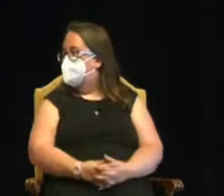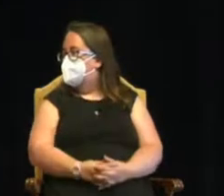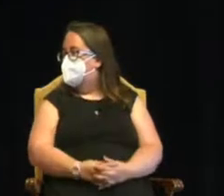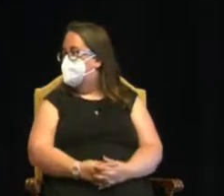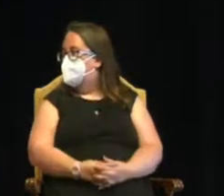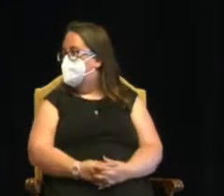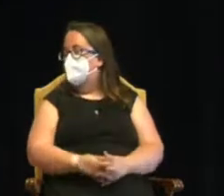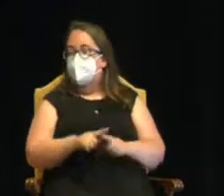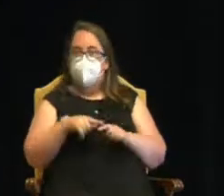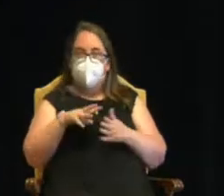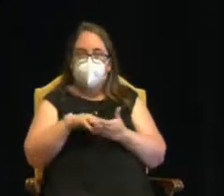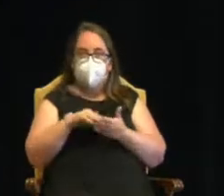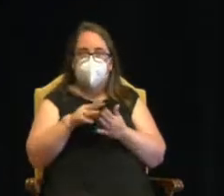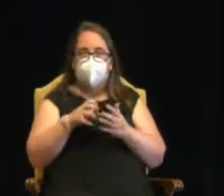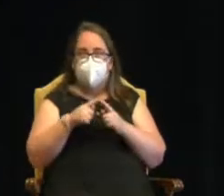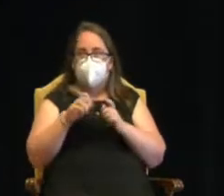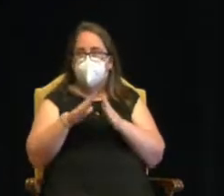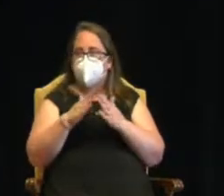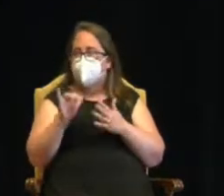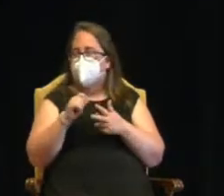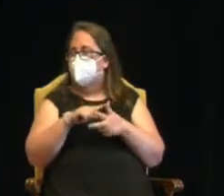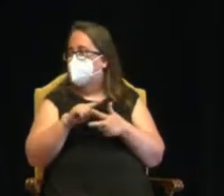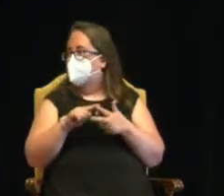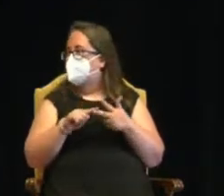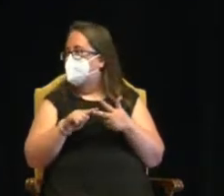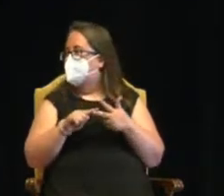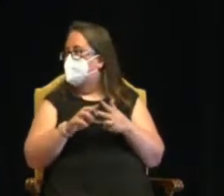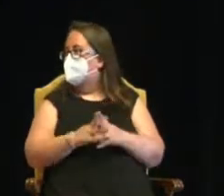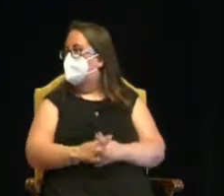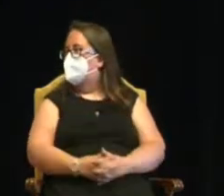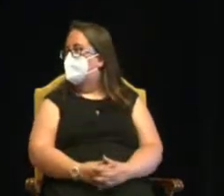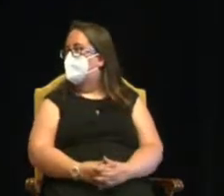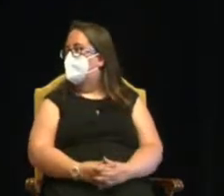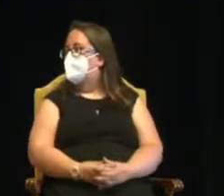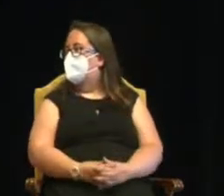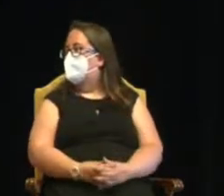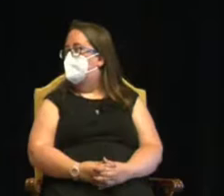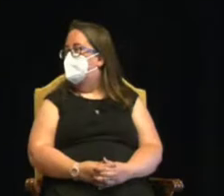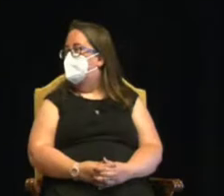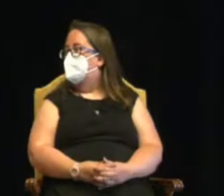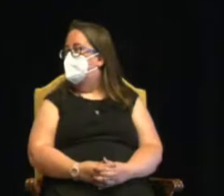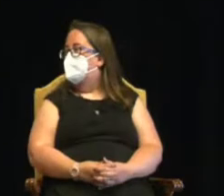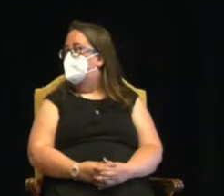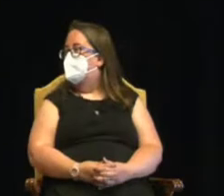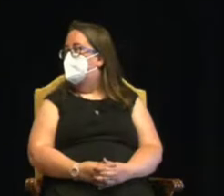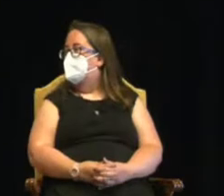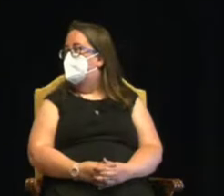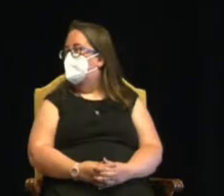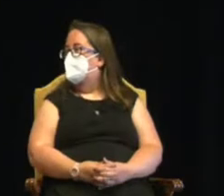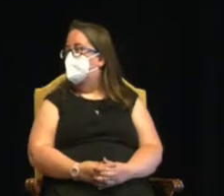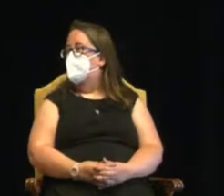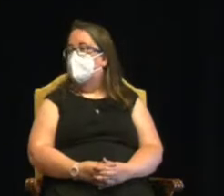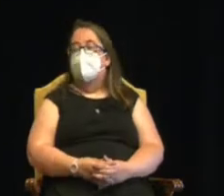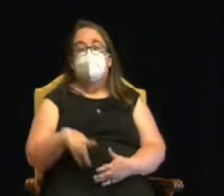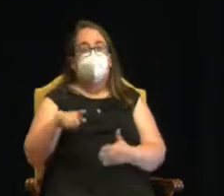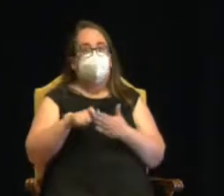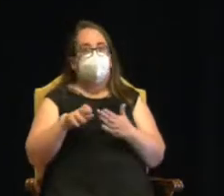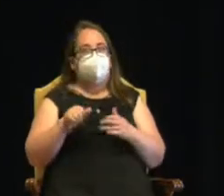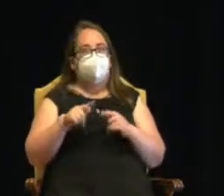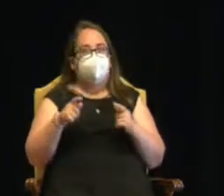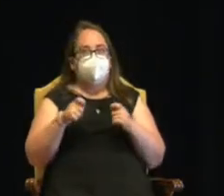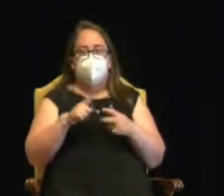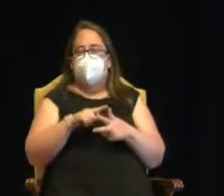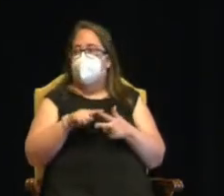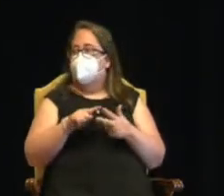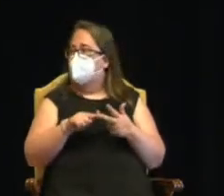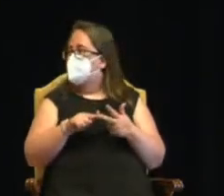books, too. Three things. You can choose which one to answer. You're a novelist. You can deal with stuff like that.